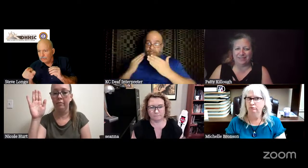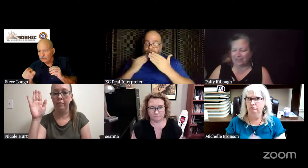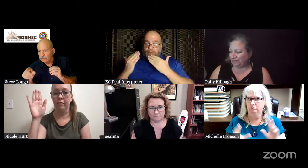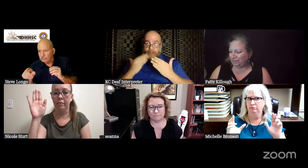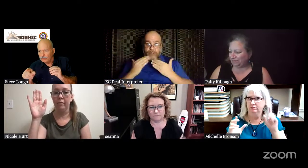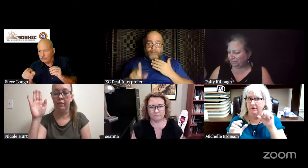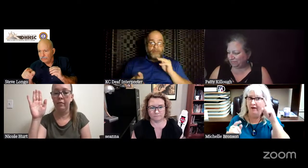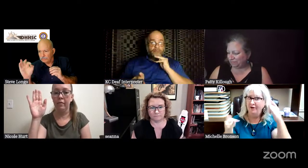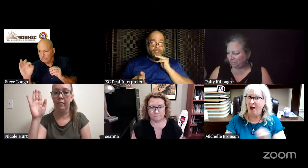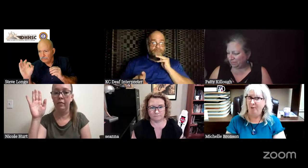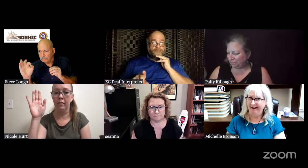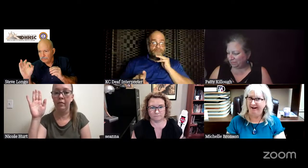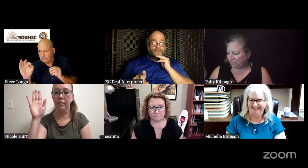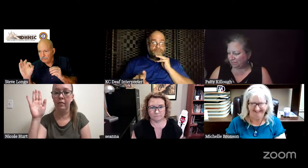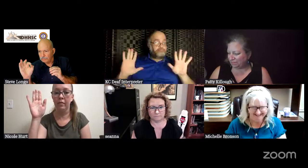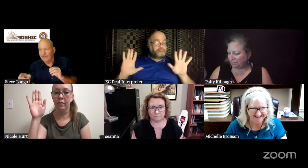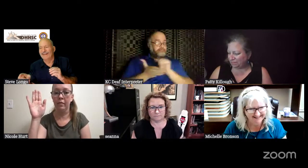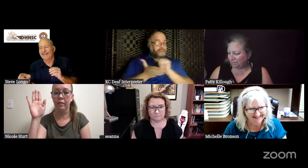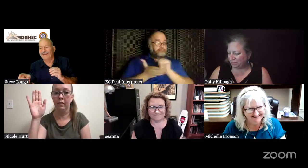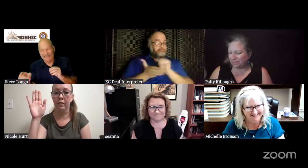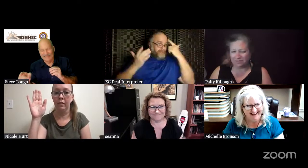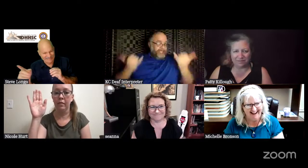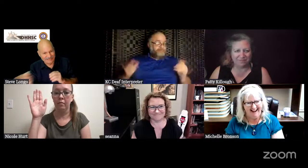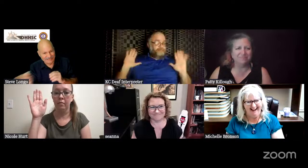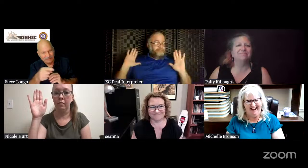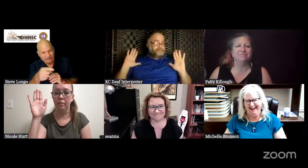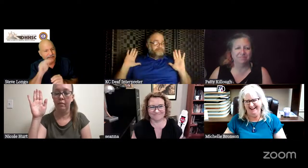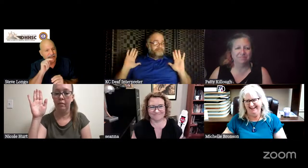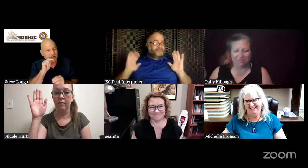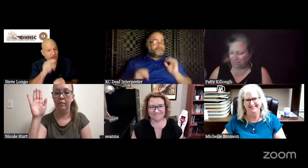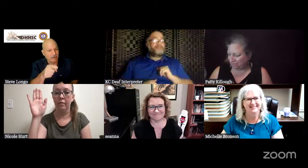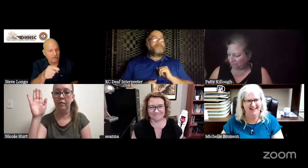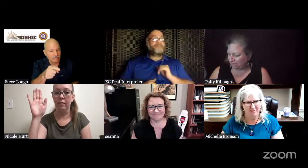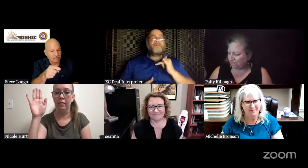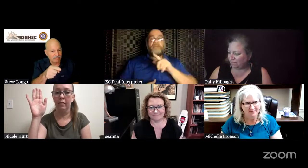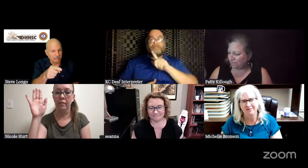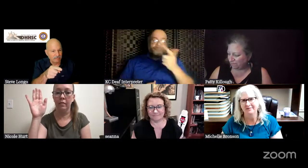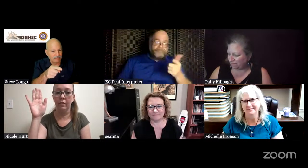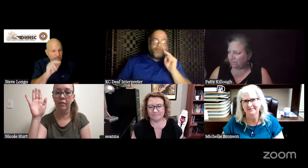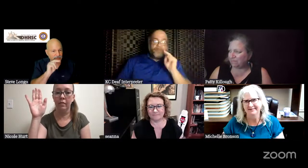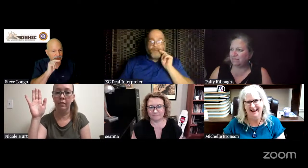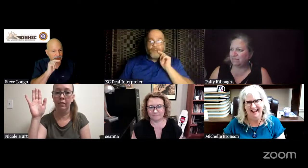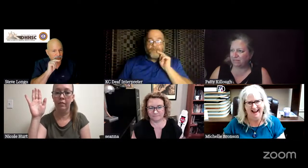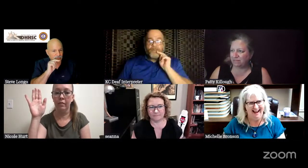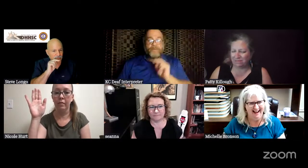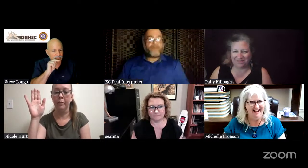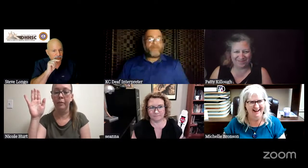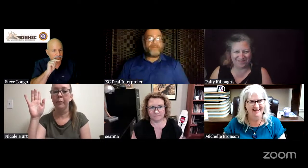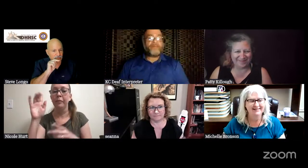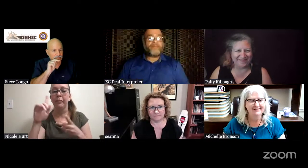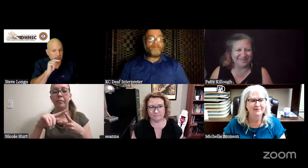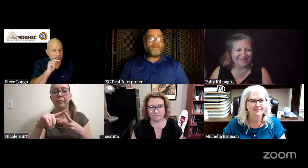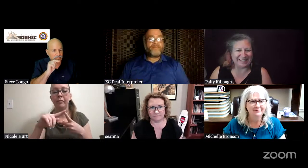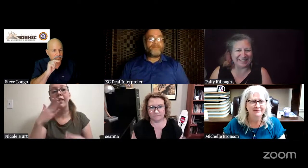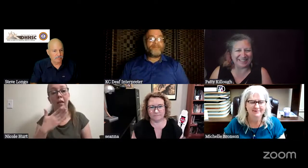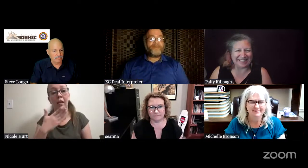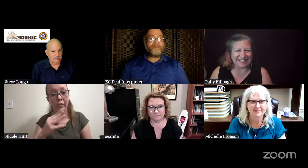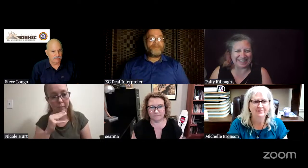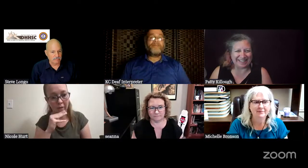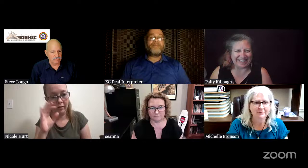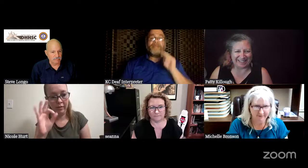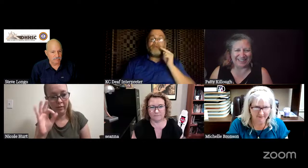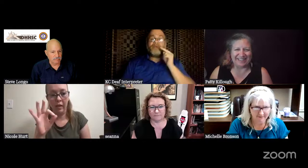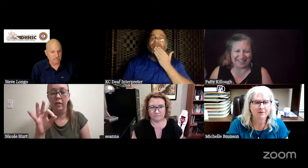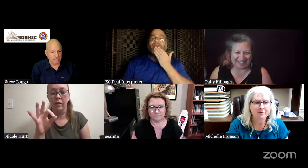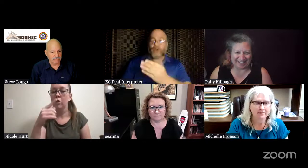make sure that's reflected in the minutes for tonight. Okay, that's all I got for now. And Nicole is